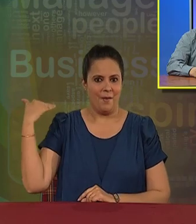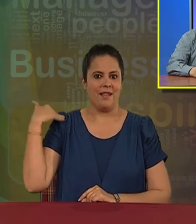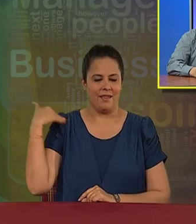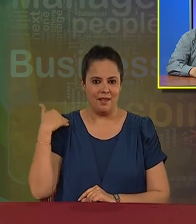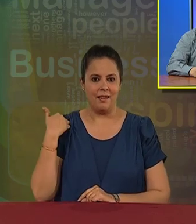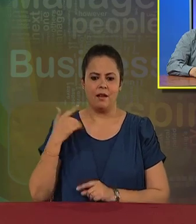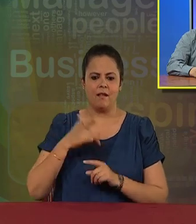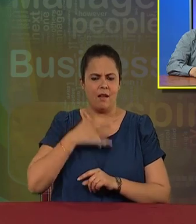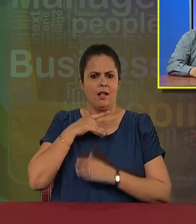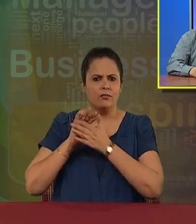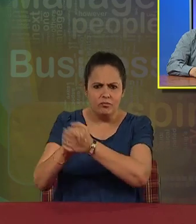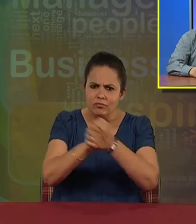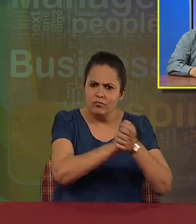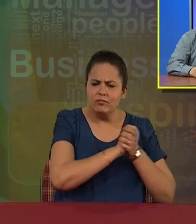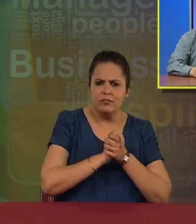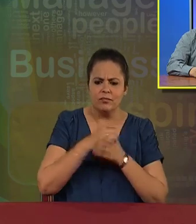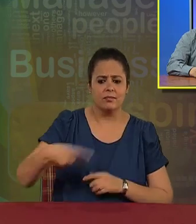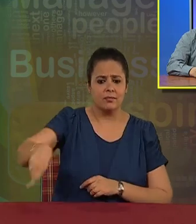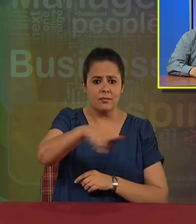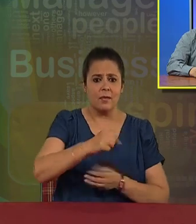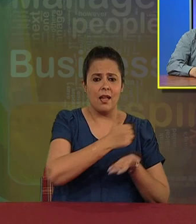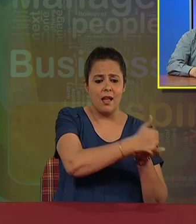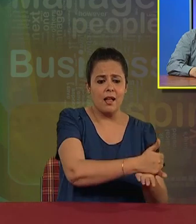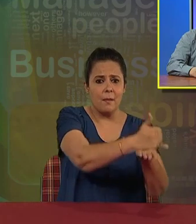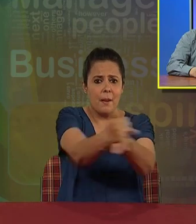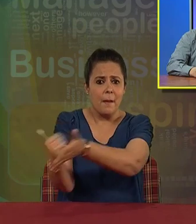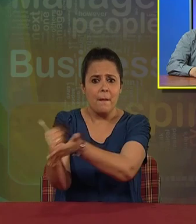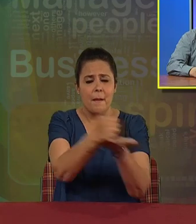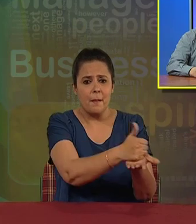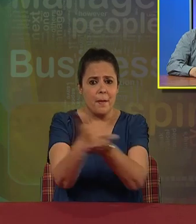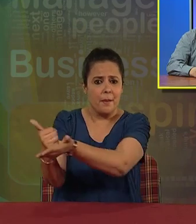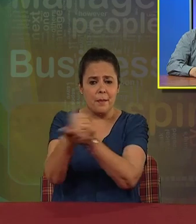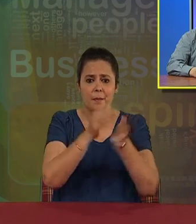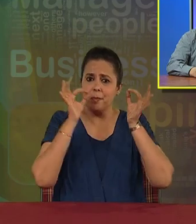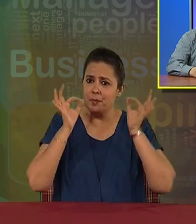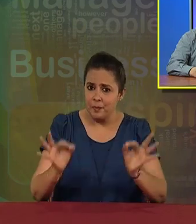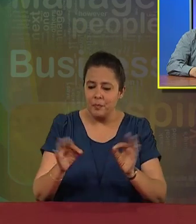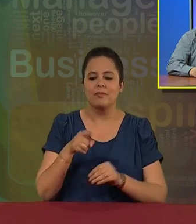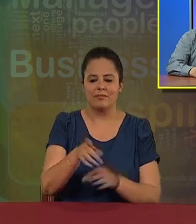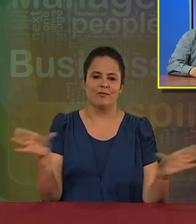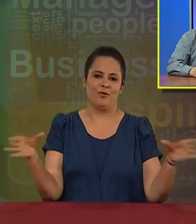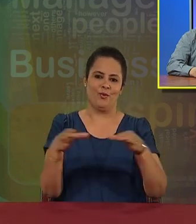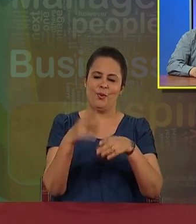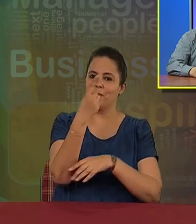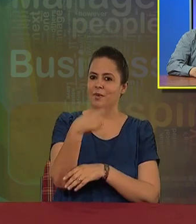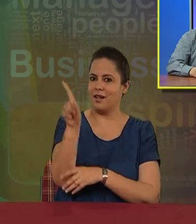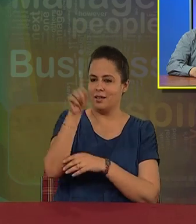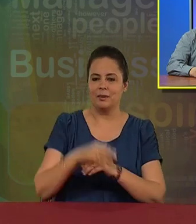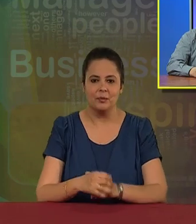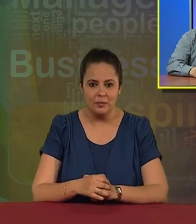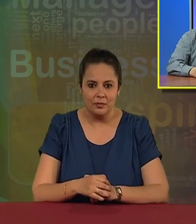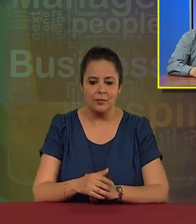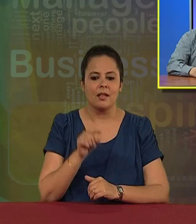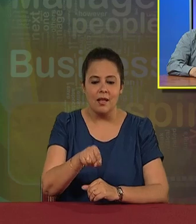of companionship, if they are giving cooperation to each other, then certainly they will be working as a group and